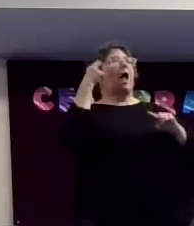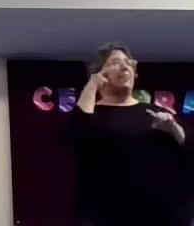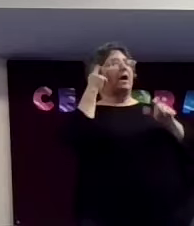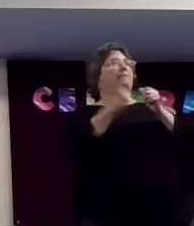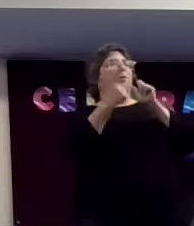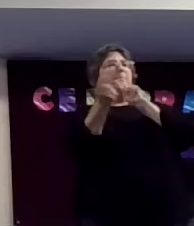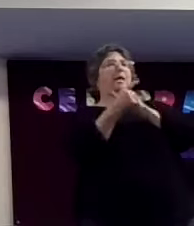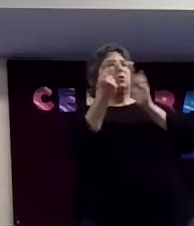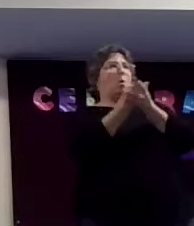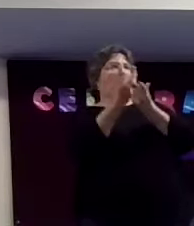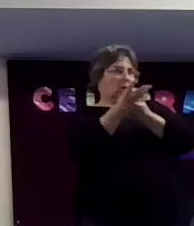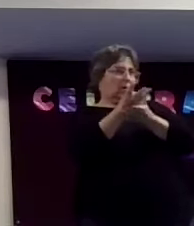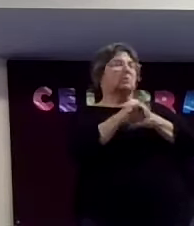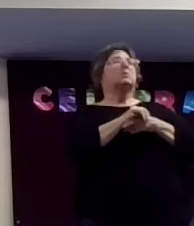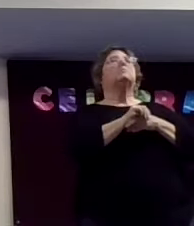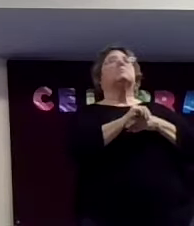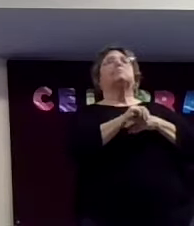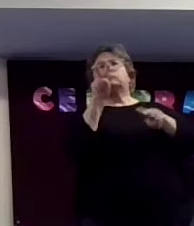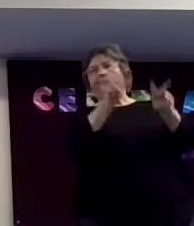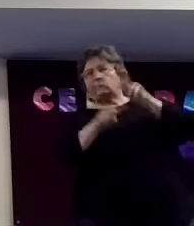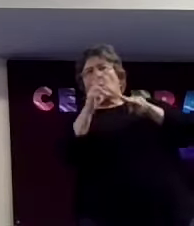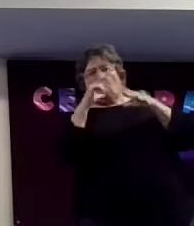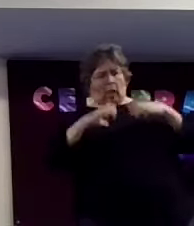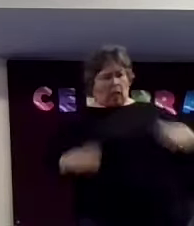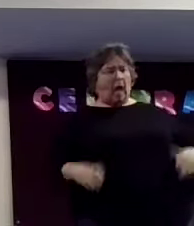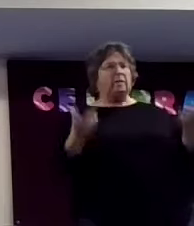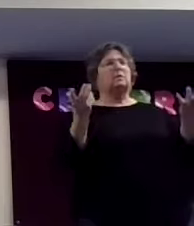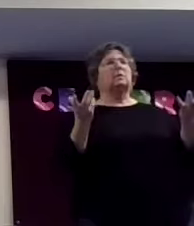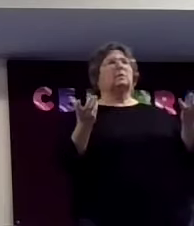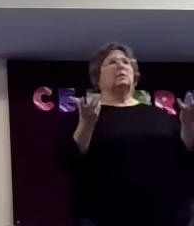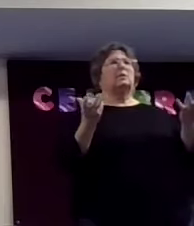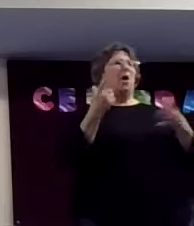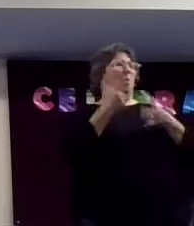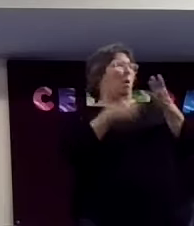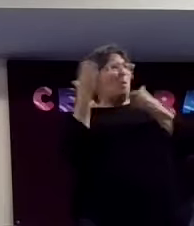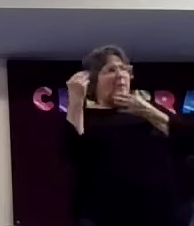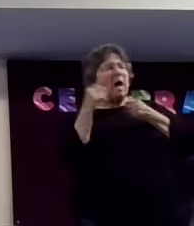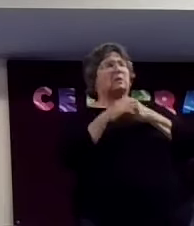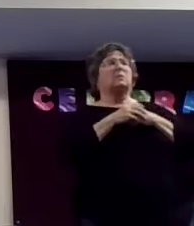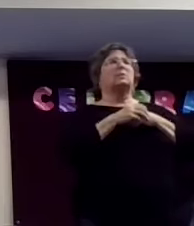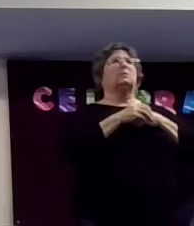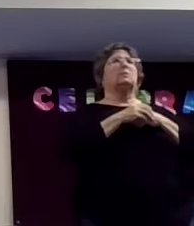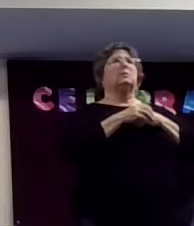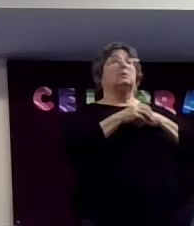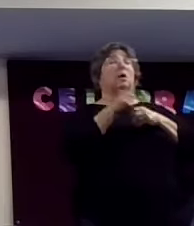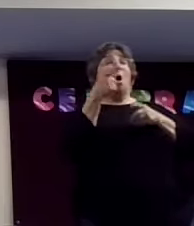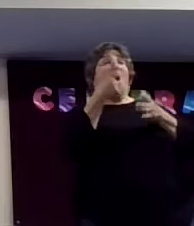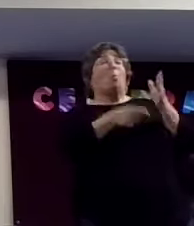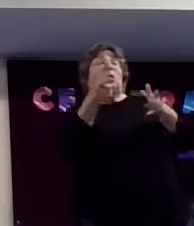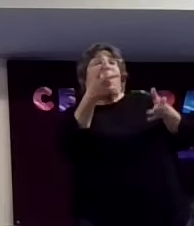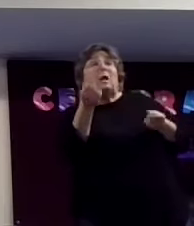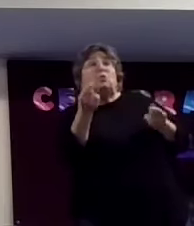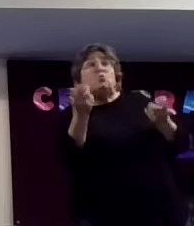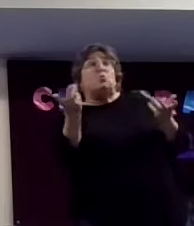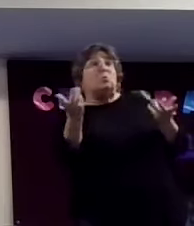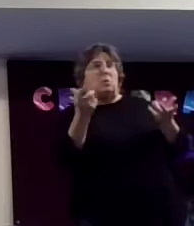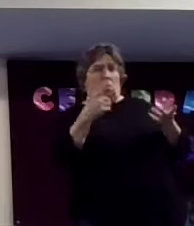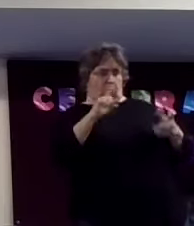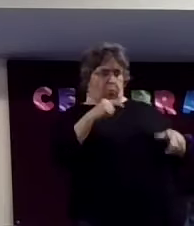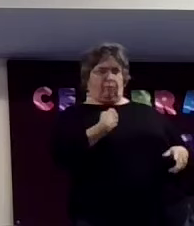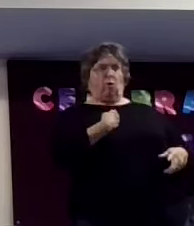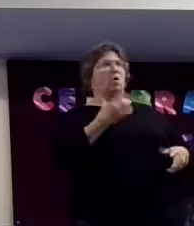first meet with the social worker. What's the case? Who's the client? What can we expect? What would you like us to do? Would you like us to